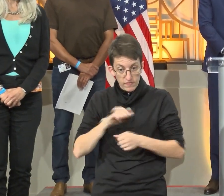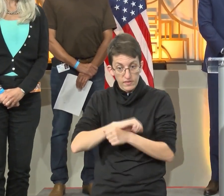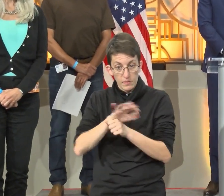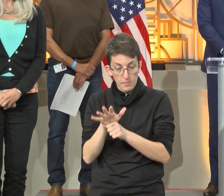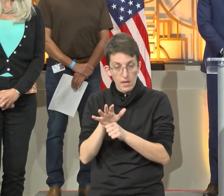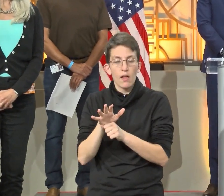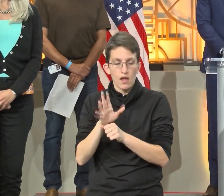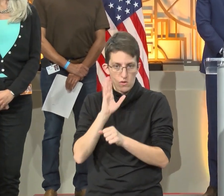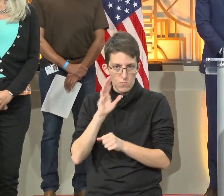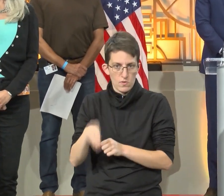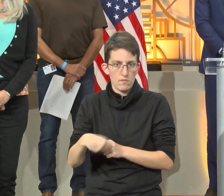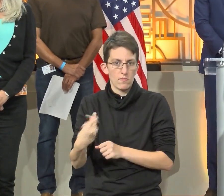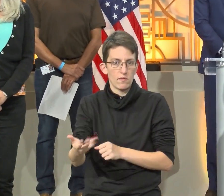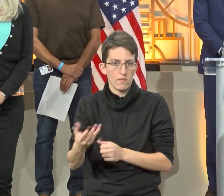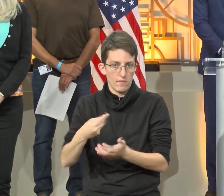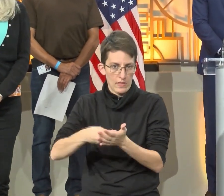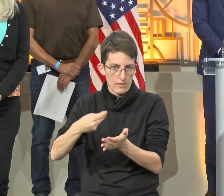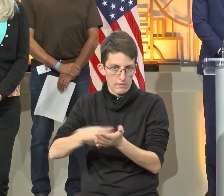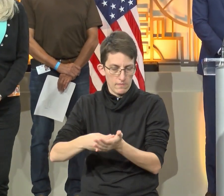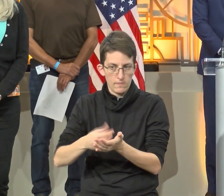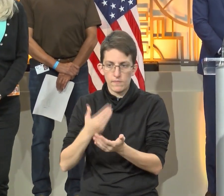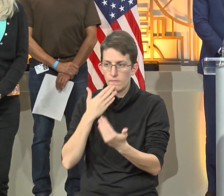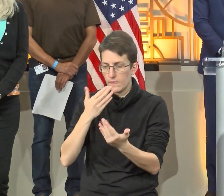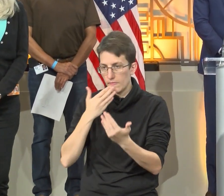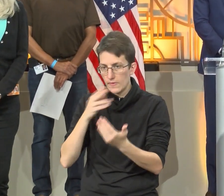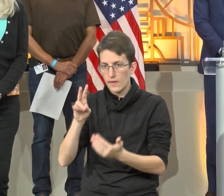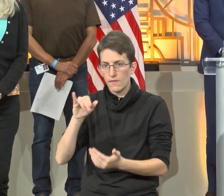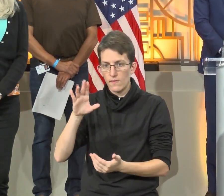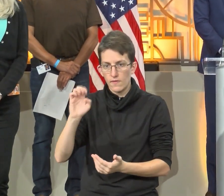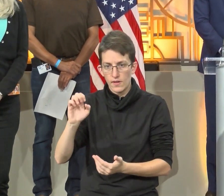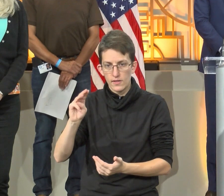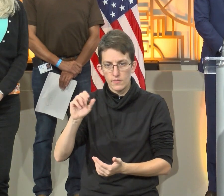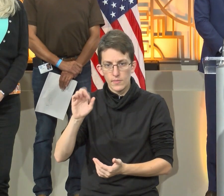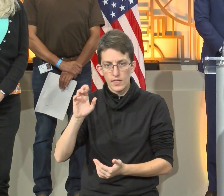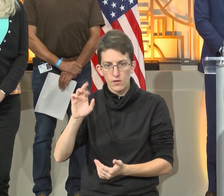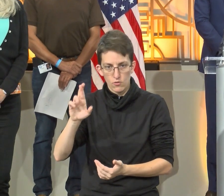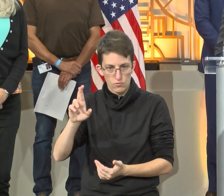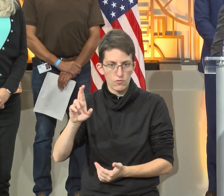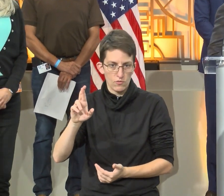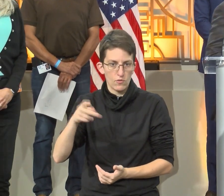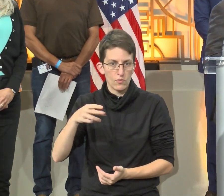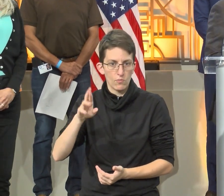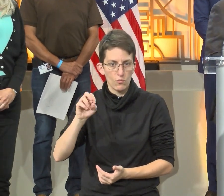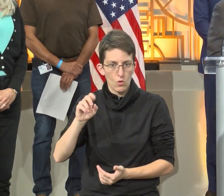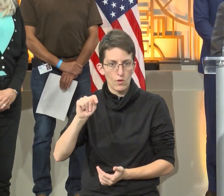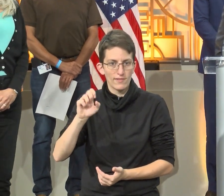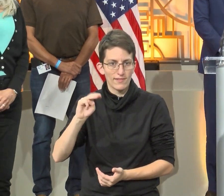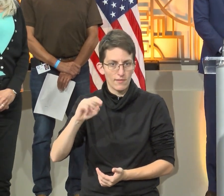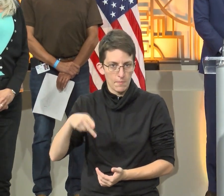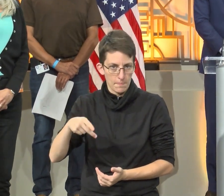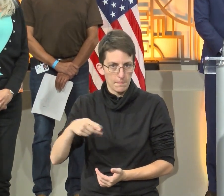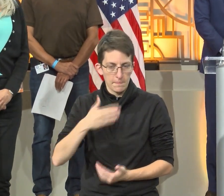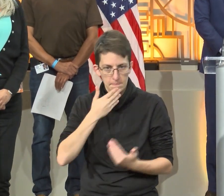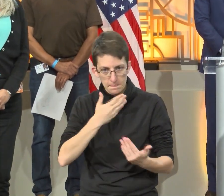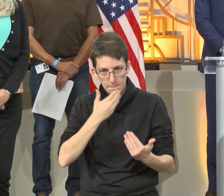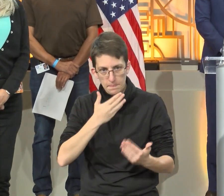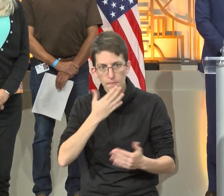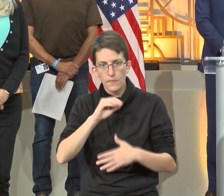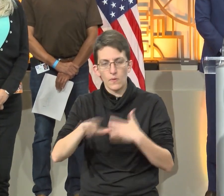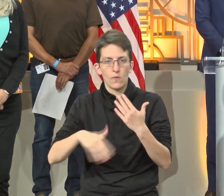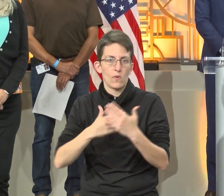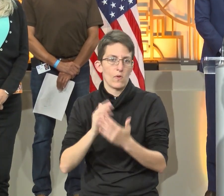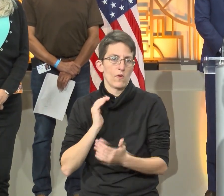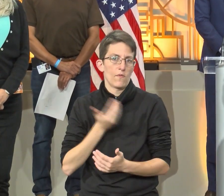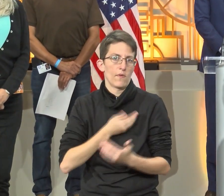to receive these funds. I would like to thank Vice Mayor Pro Tem Martha Castek Tatum and all of our